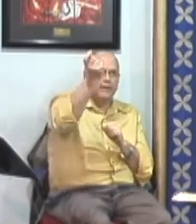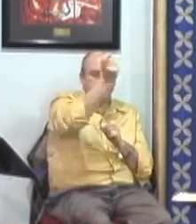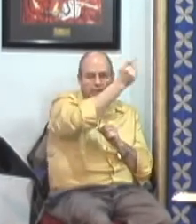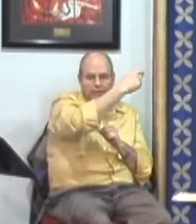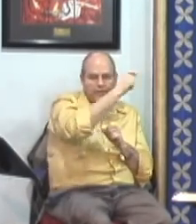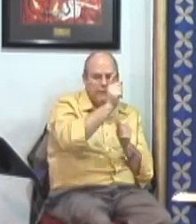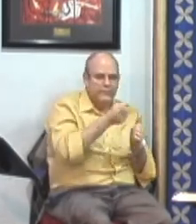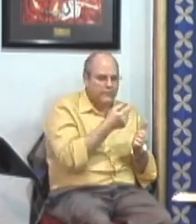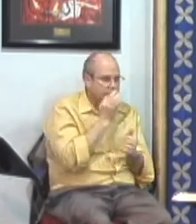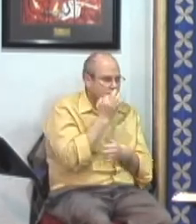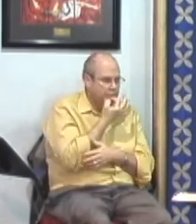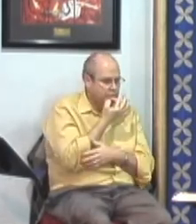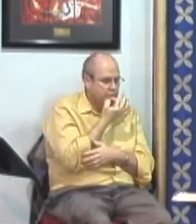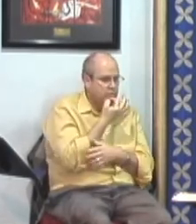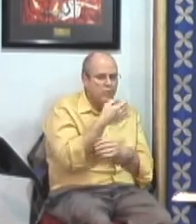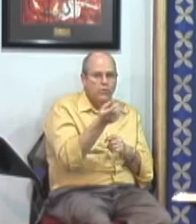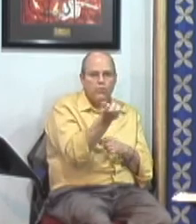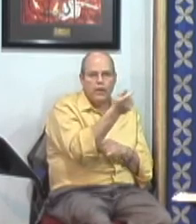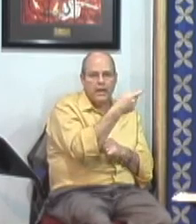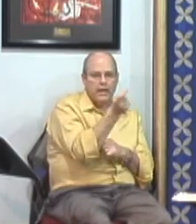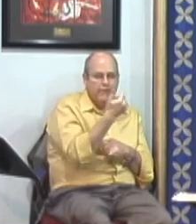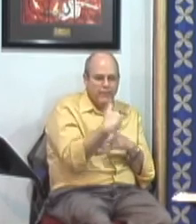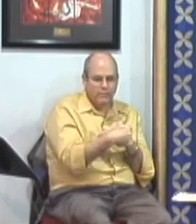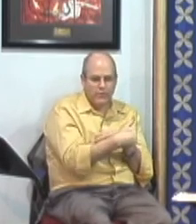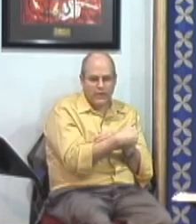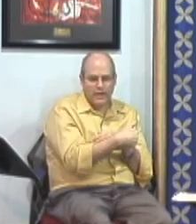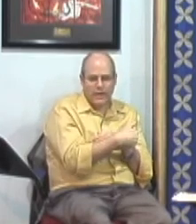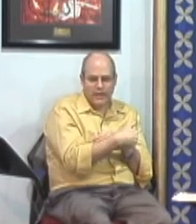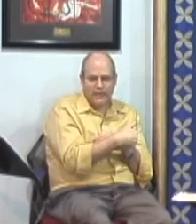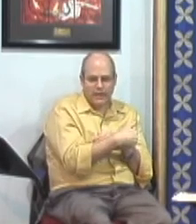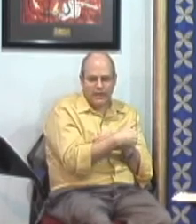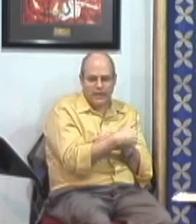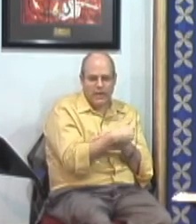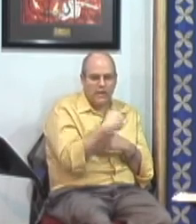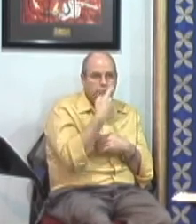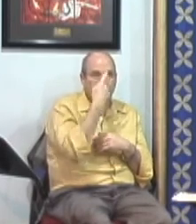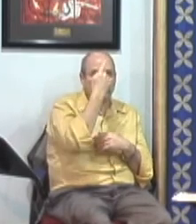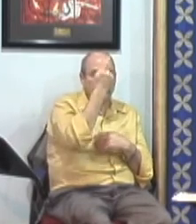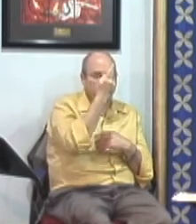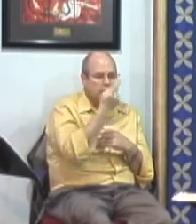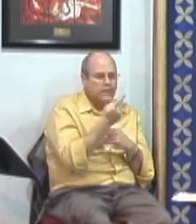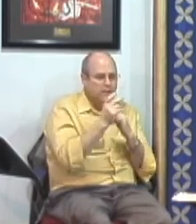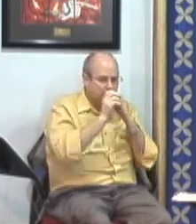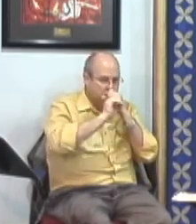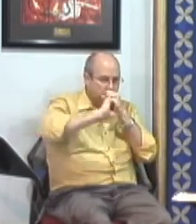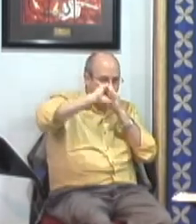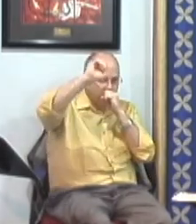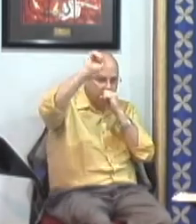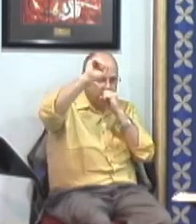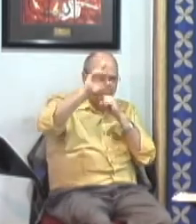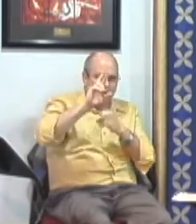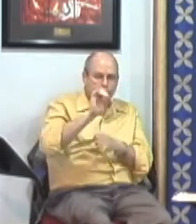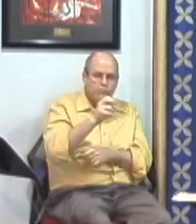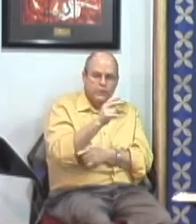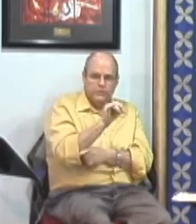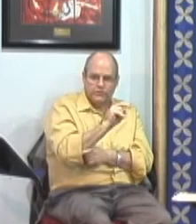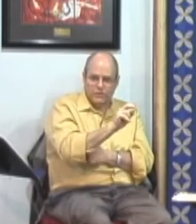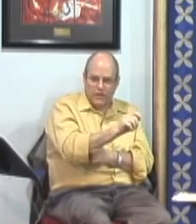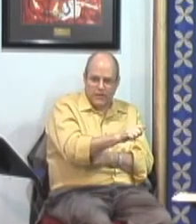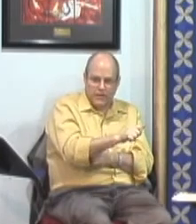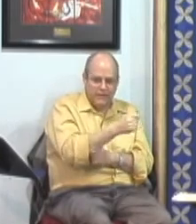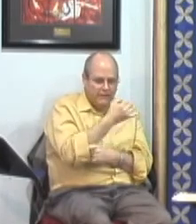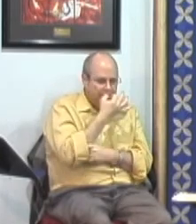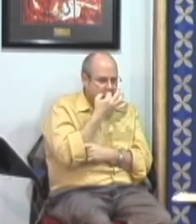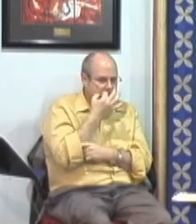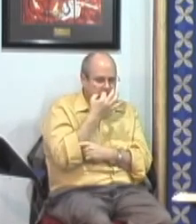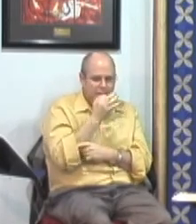on first fruits, waving loaves of bread on Shavuot, sounding the shofar on Rosh Hashanah, fasting on